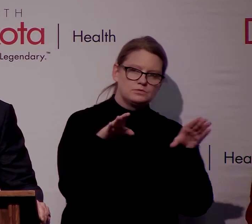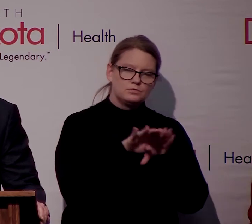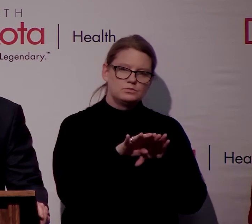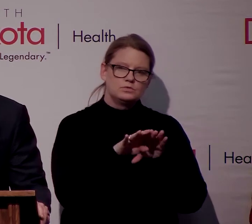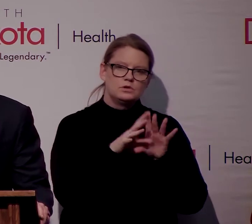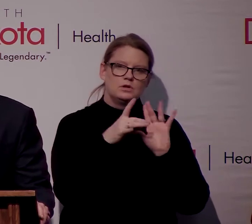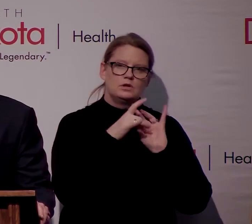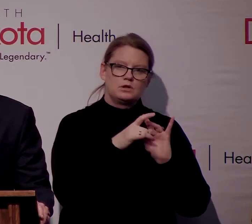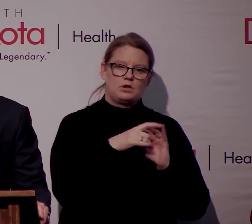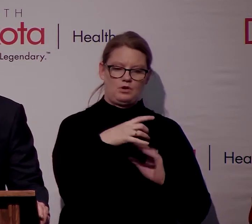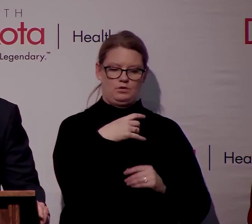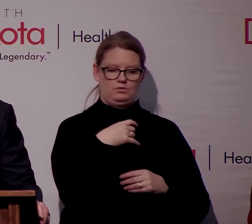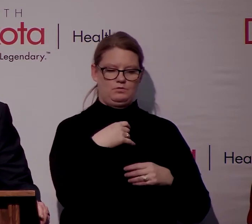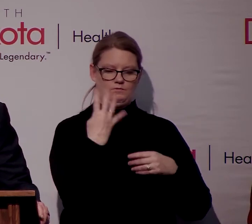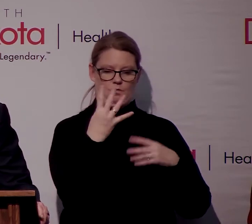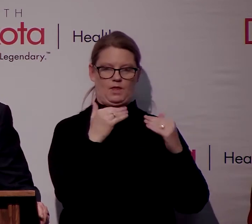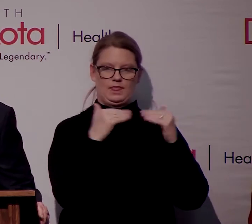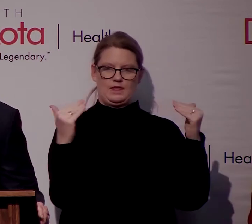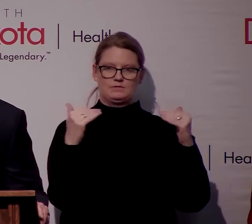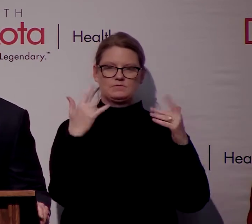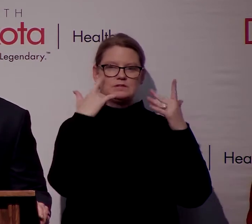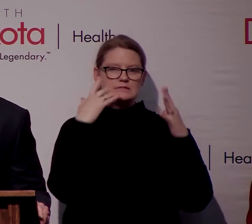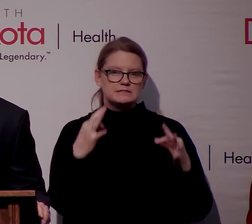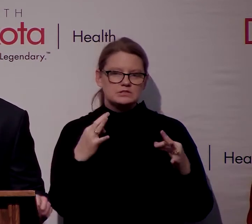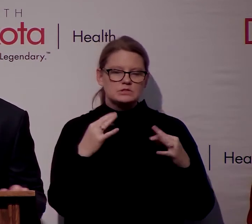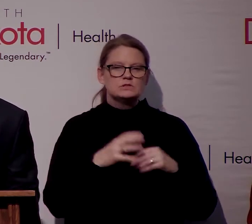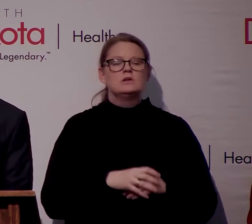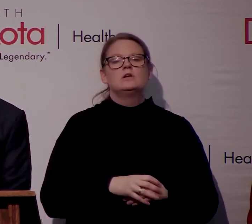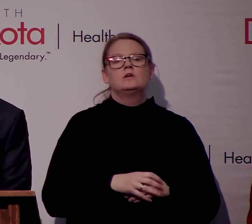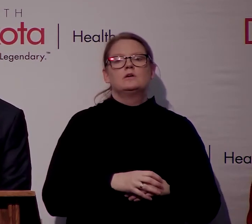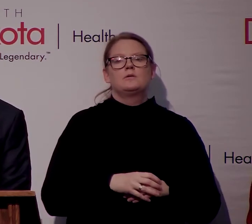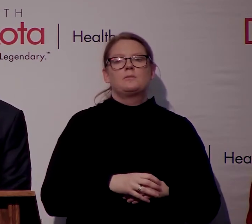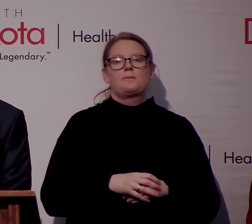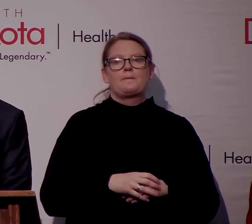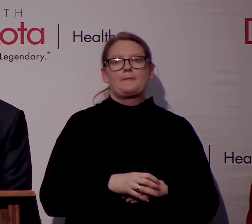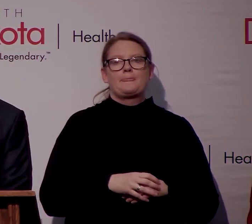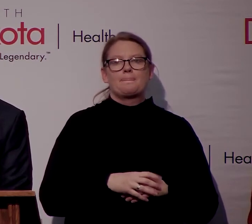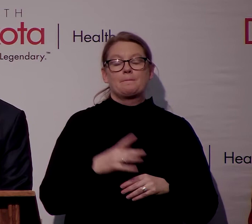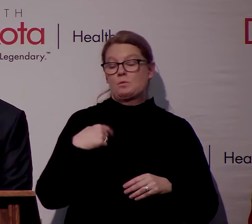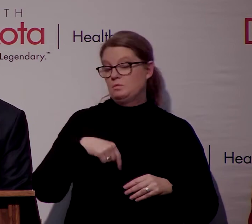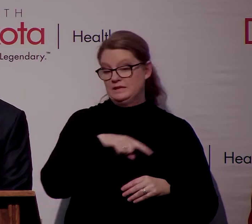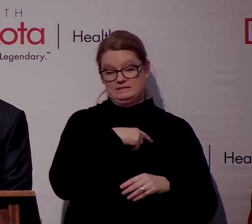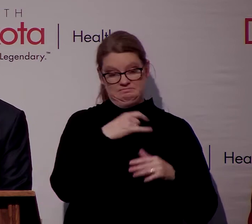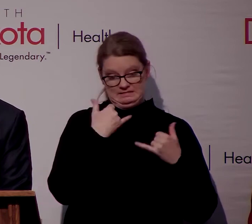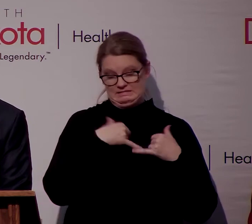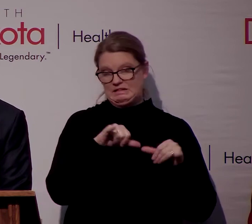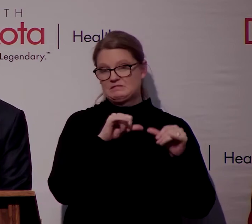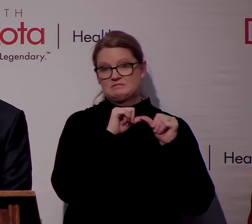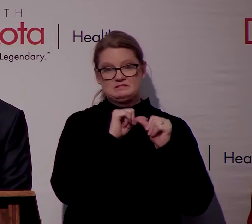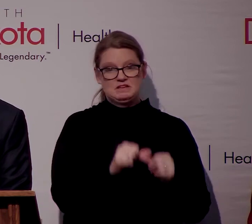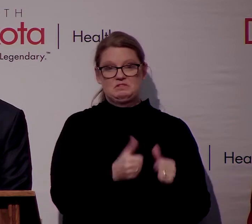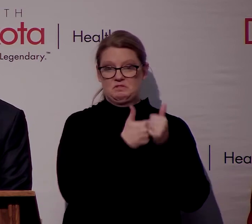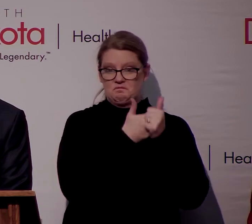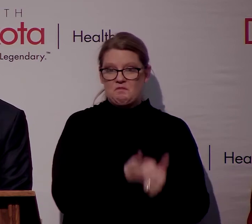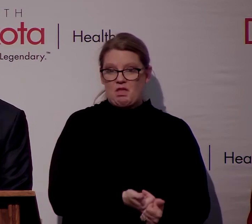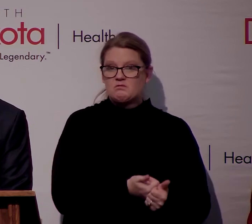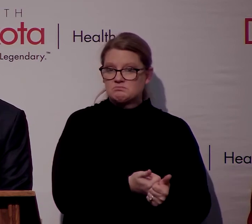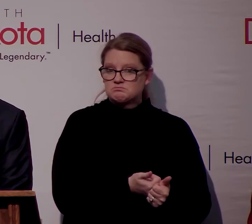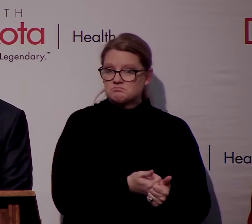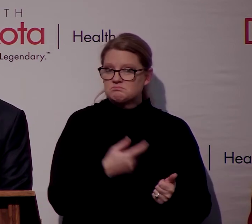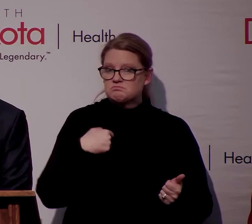on 4 levels for decision making. We still stand by those in the sense that those are, we felt